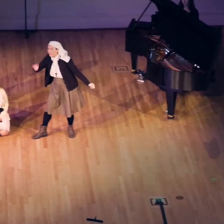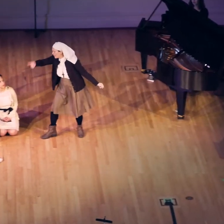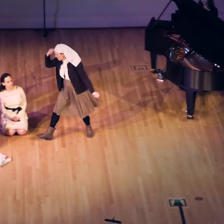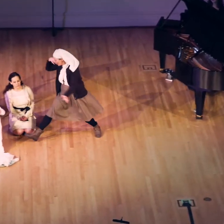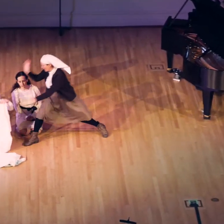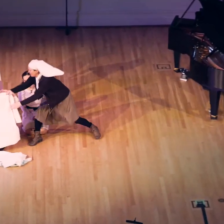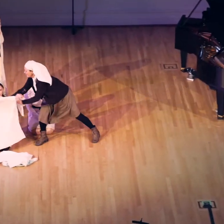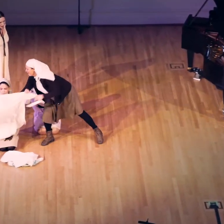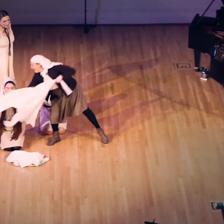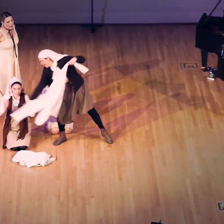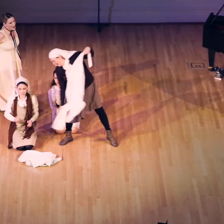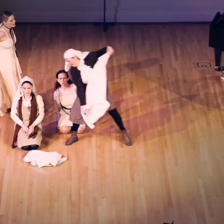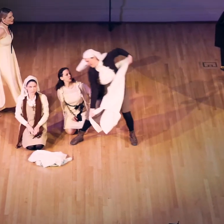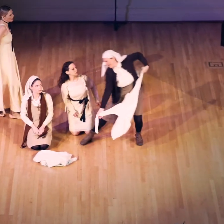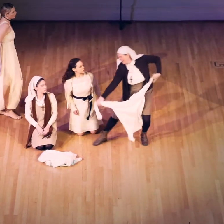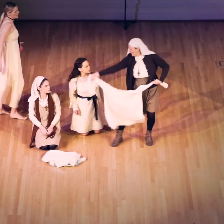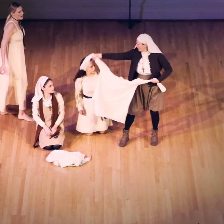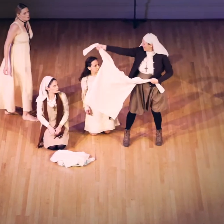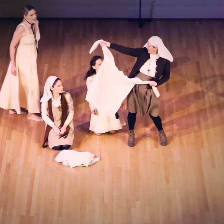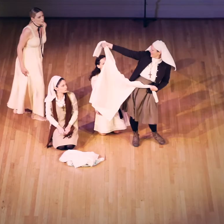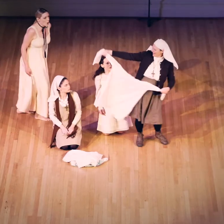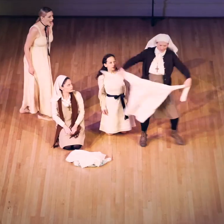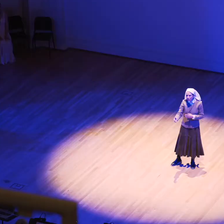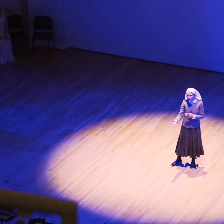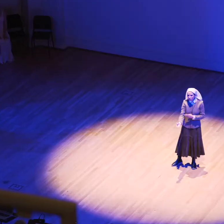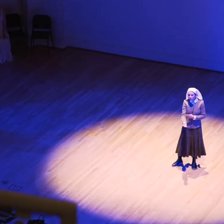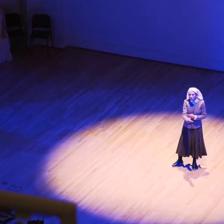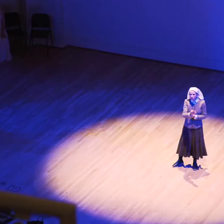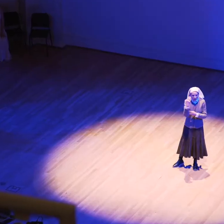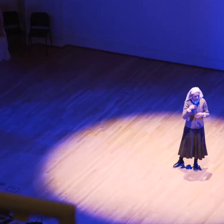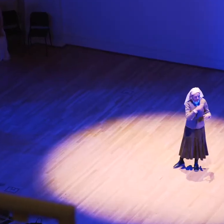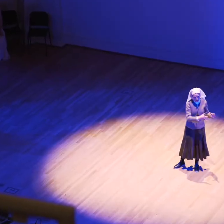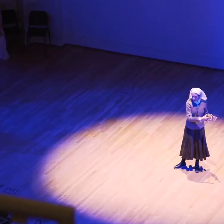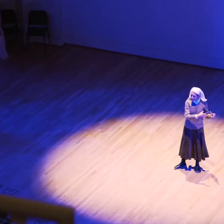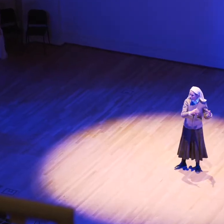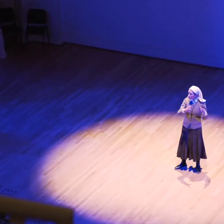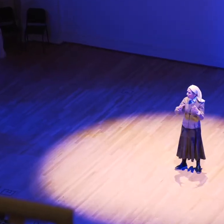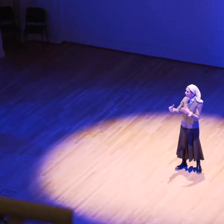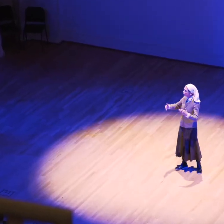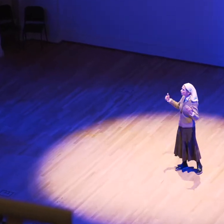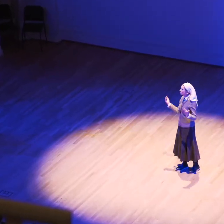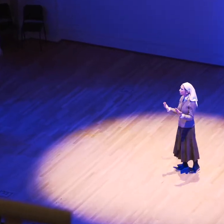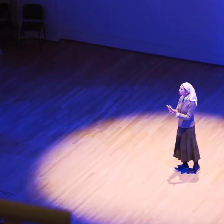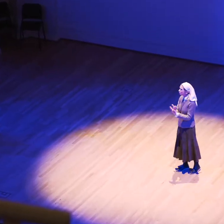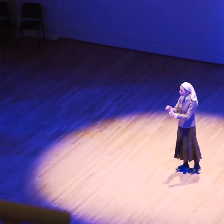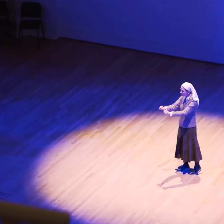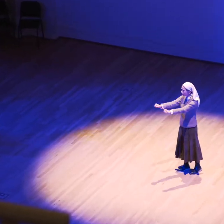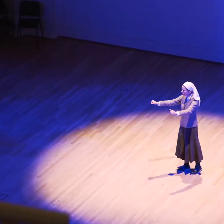and yet they are emoting just what I am. don't know, just an innate musicality that they have. It's just mind